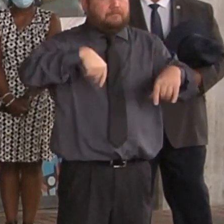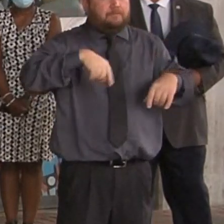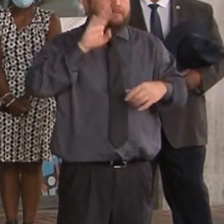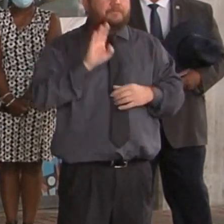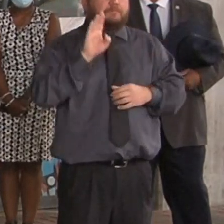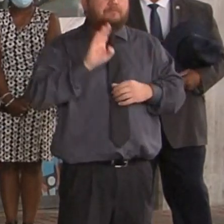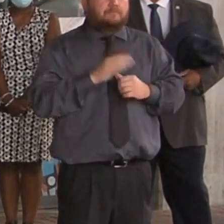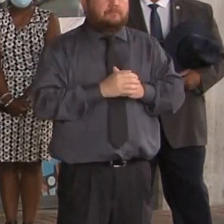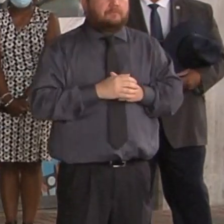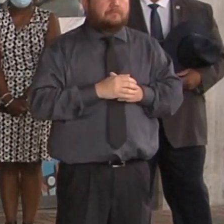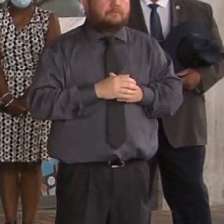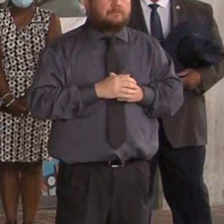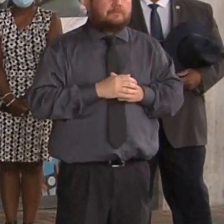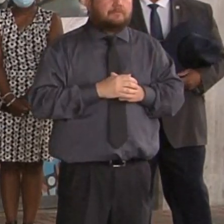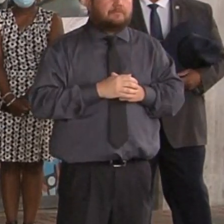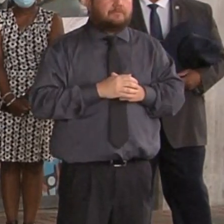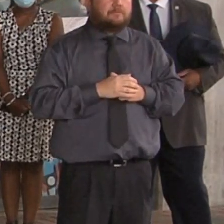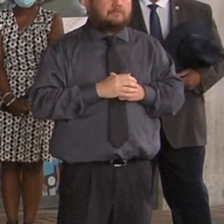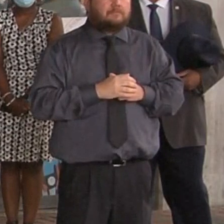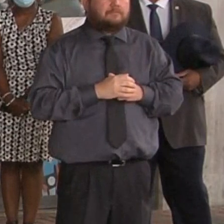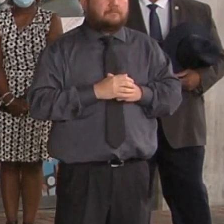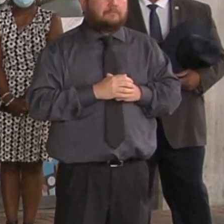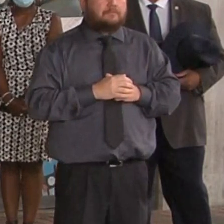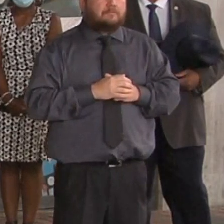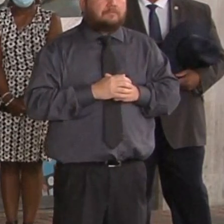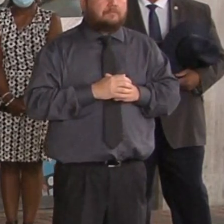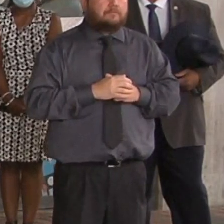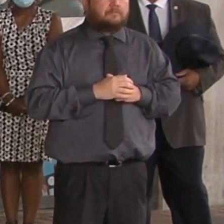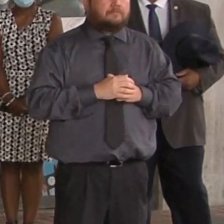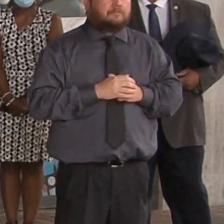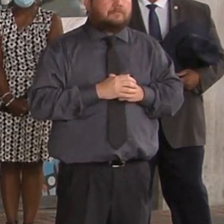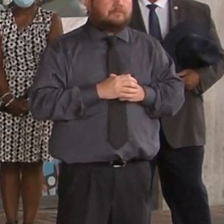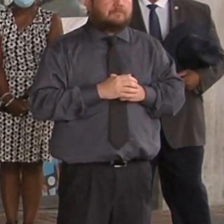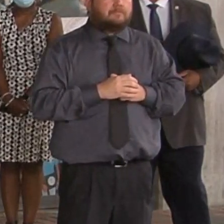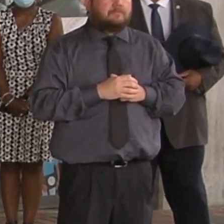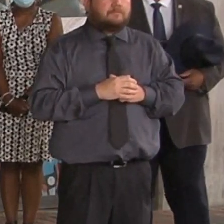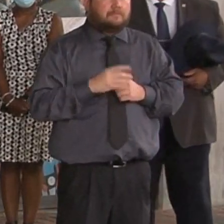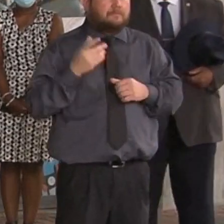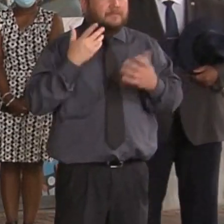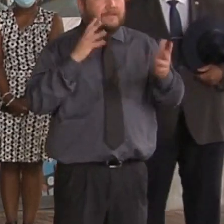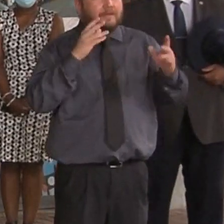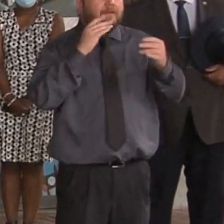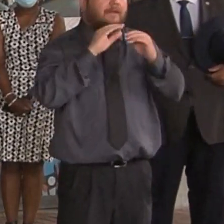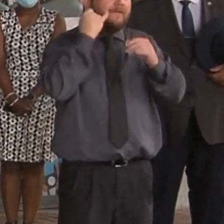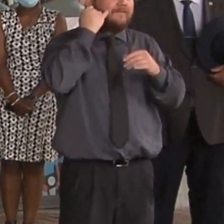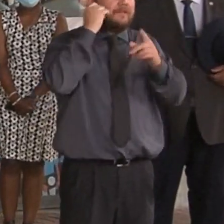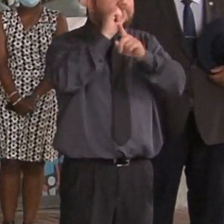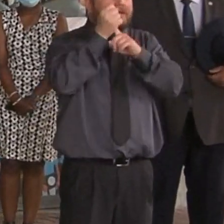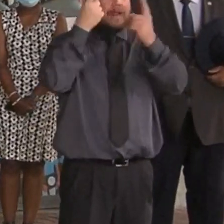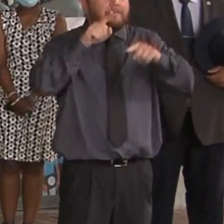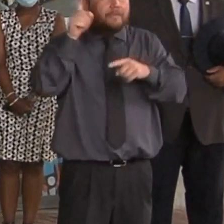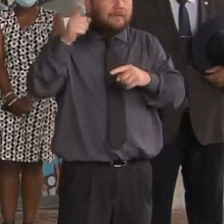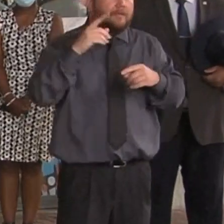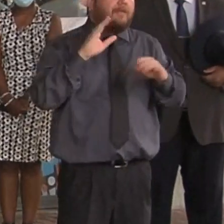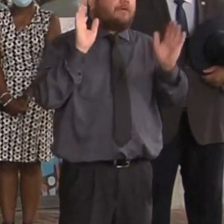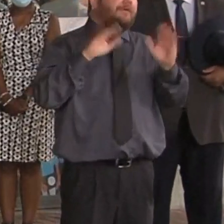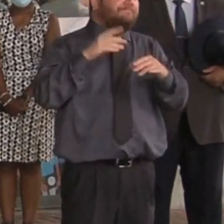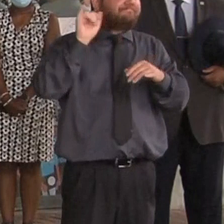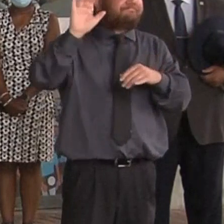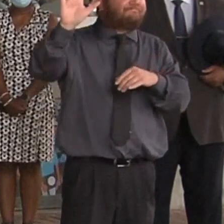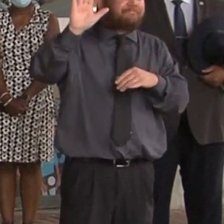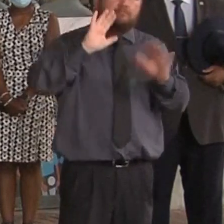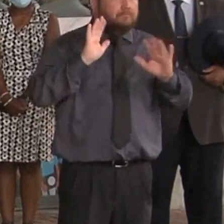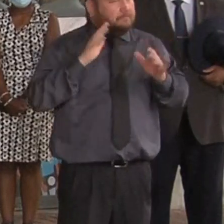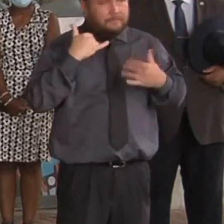a conversation. Somebody mentioned the young people that are here and what's the difference this time. The difference is